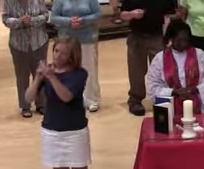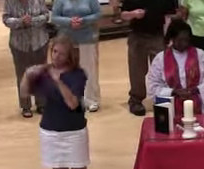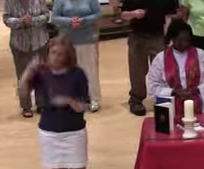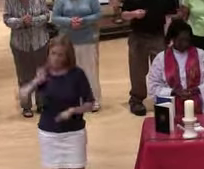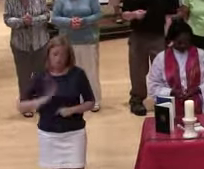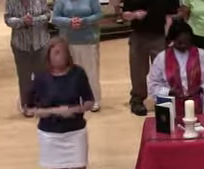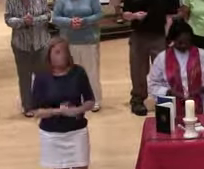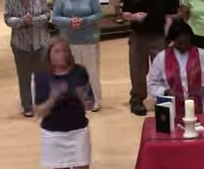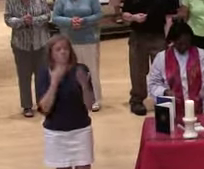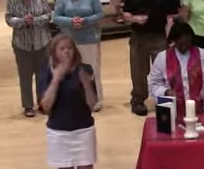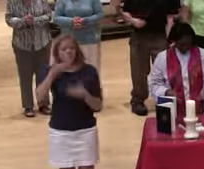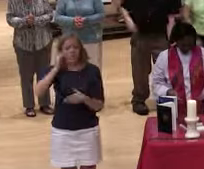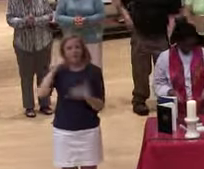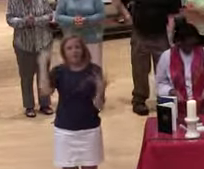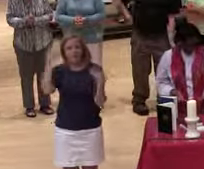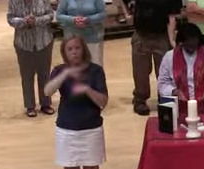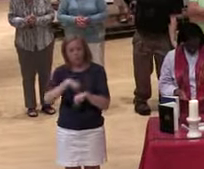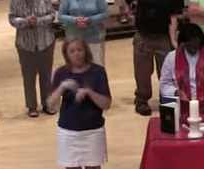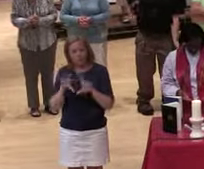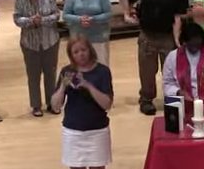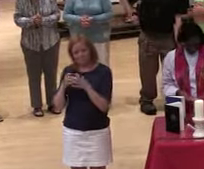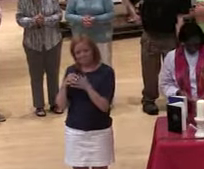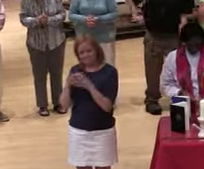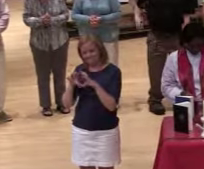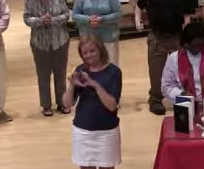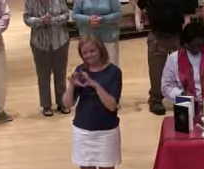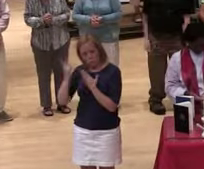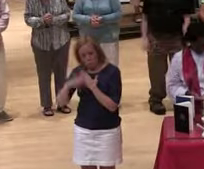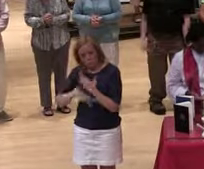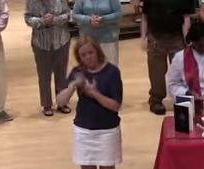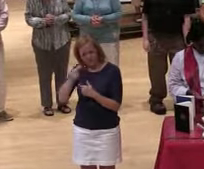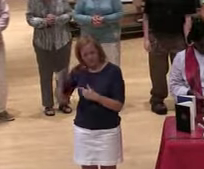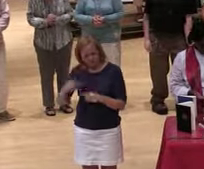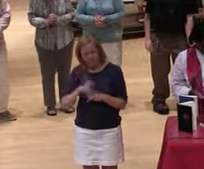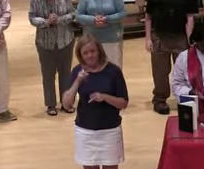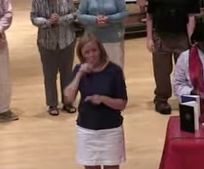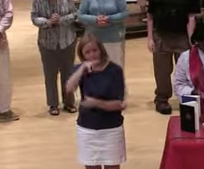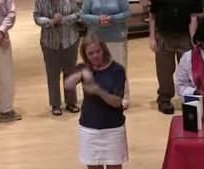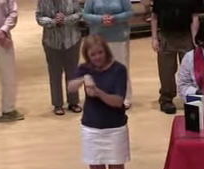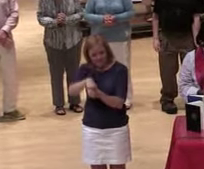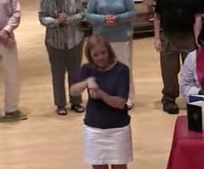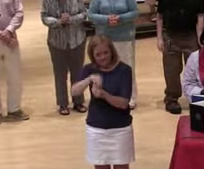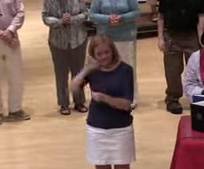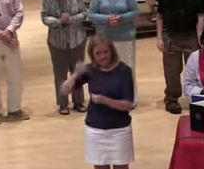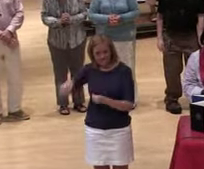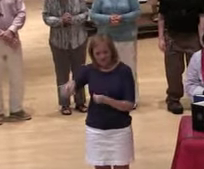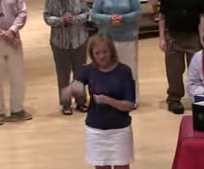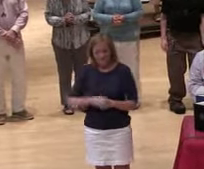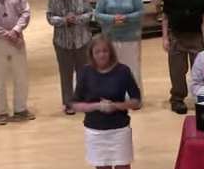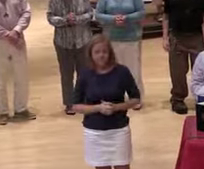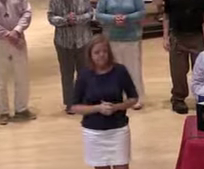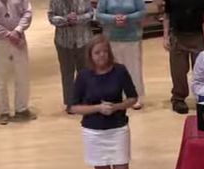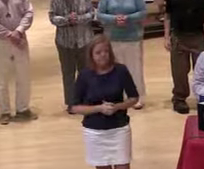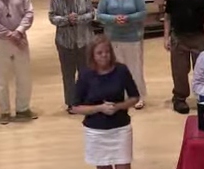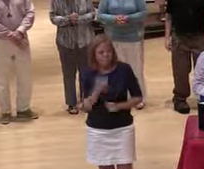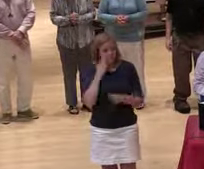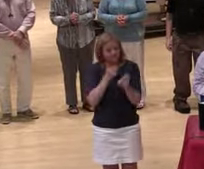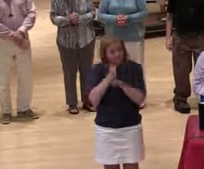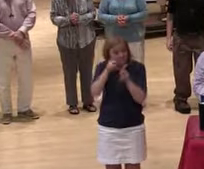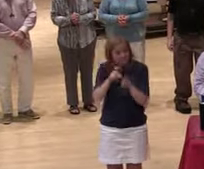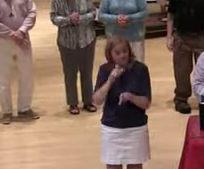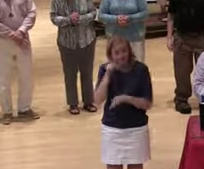We want to thank you today, God, for this beautiful ministry. We want to thank you for all the people that are part of the healing. But we know the main person is